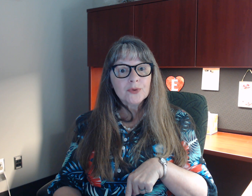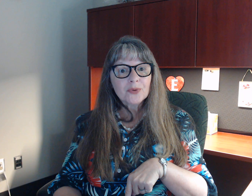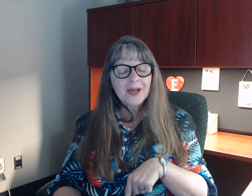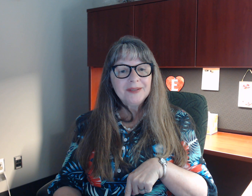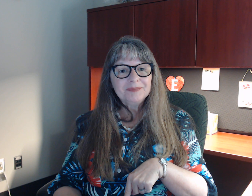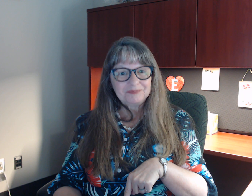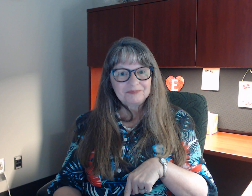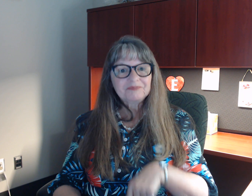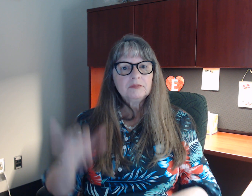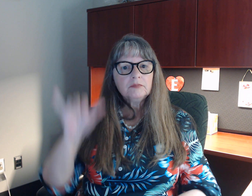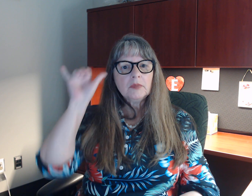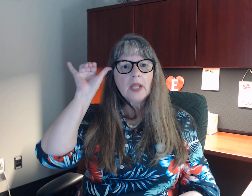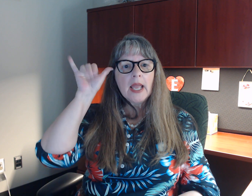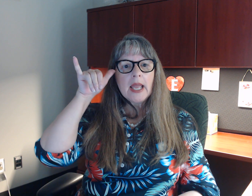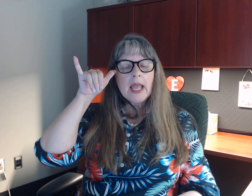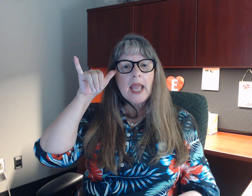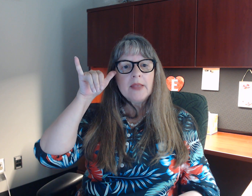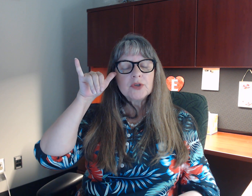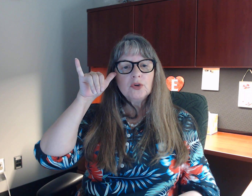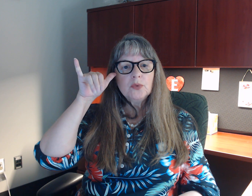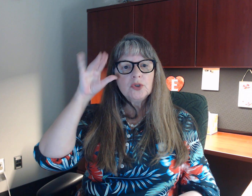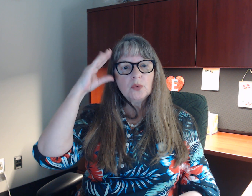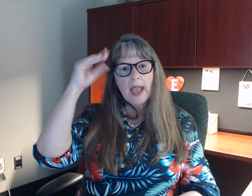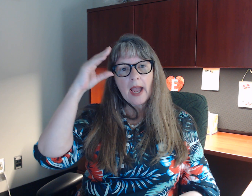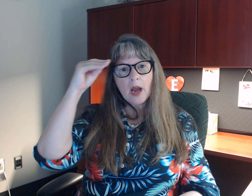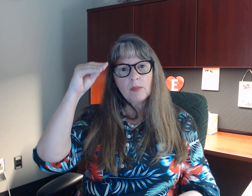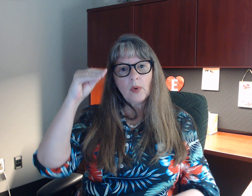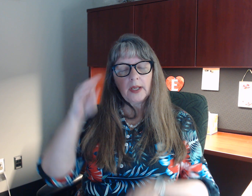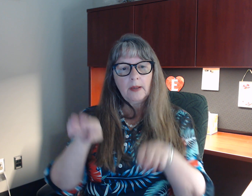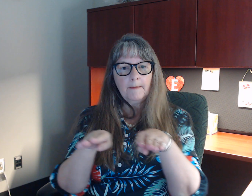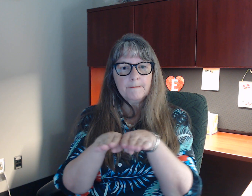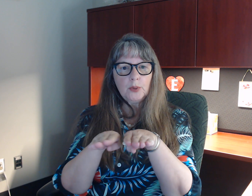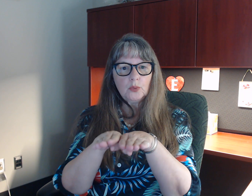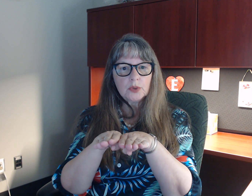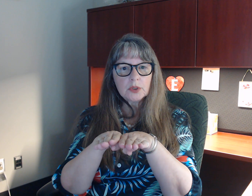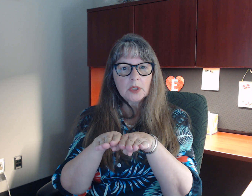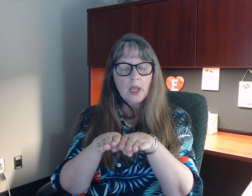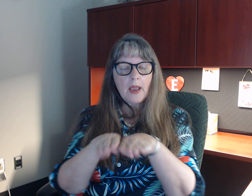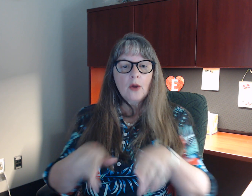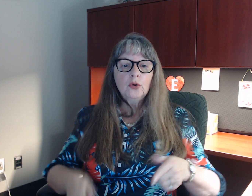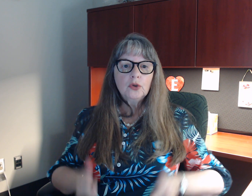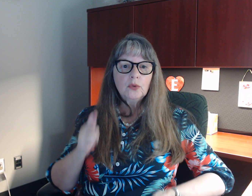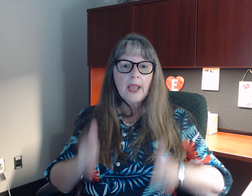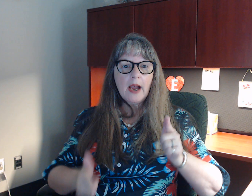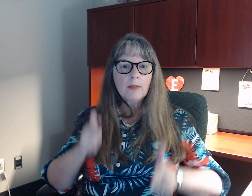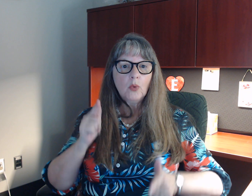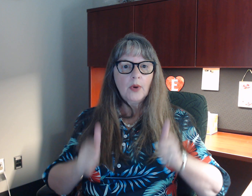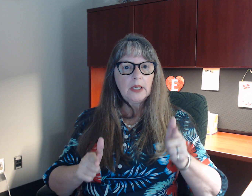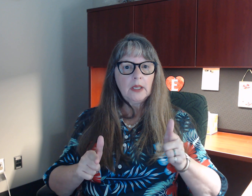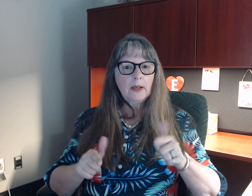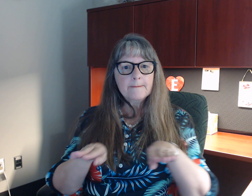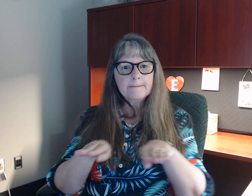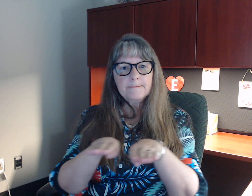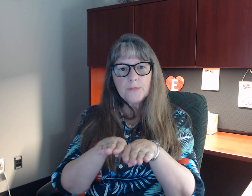right? And so you would do cowboy boots. You could do cowboy